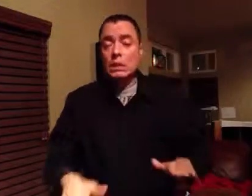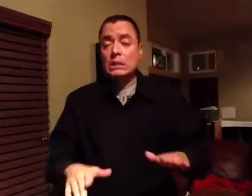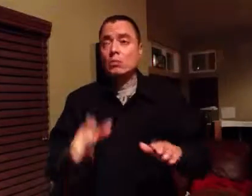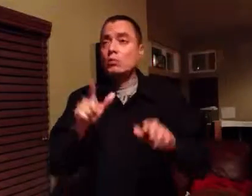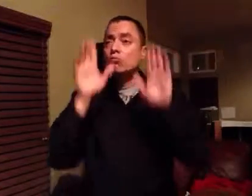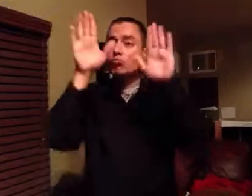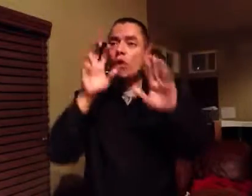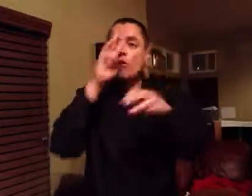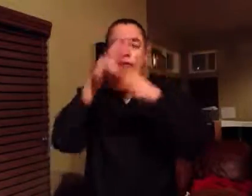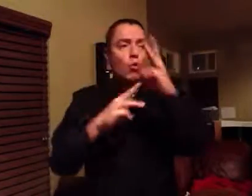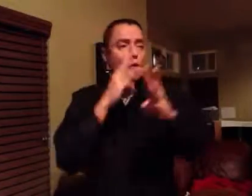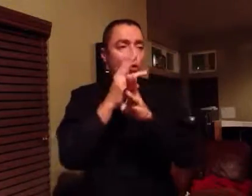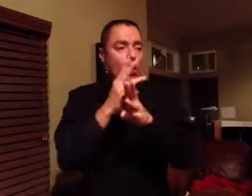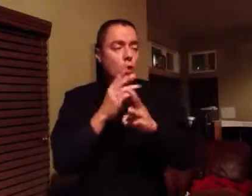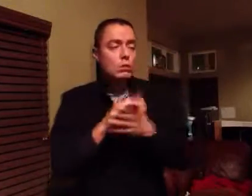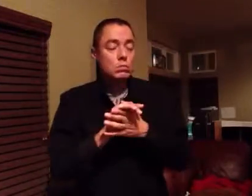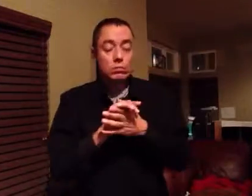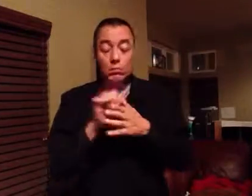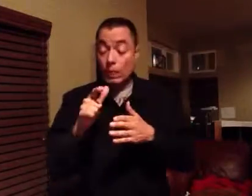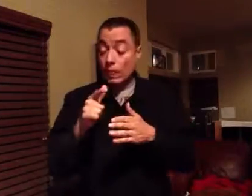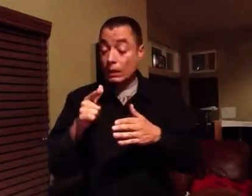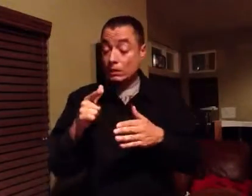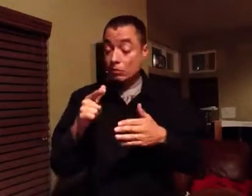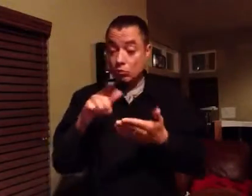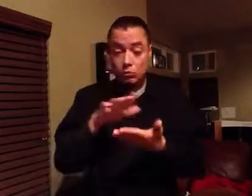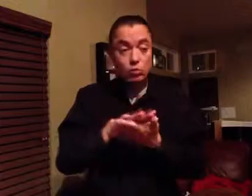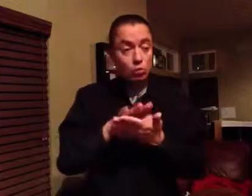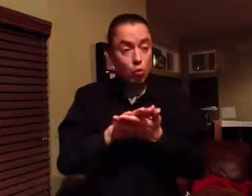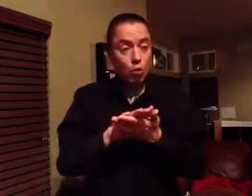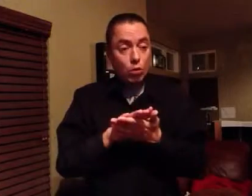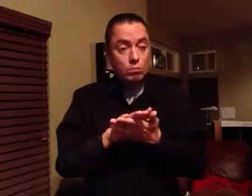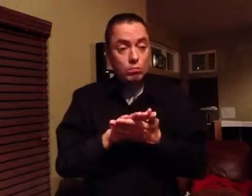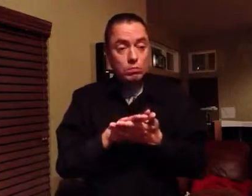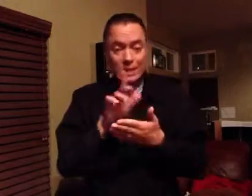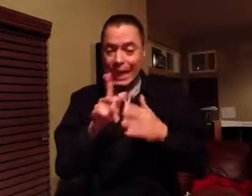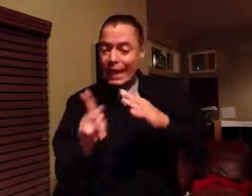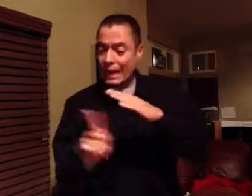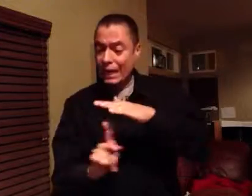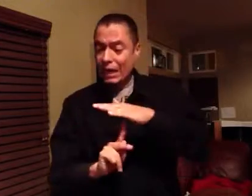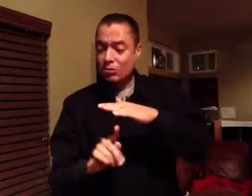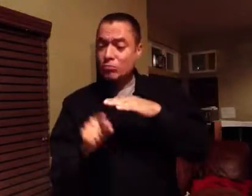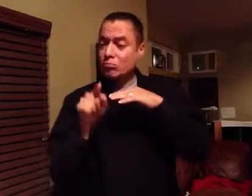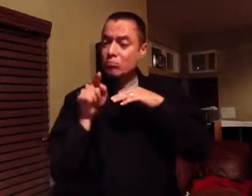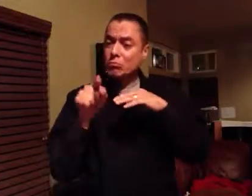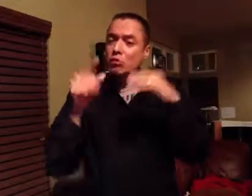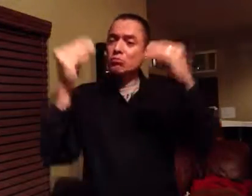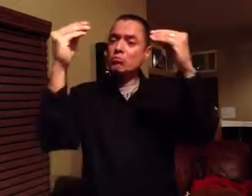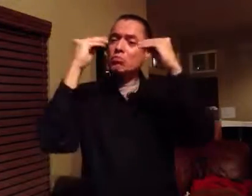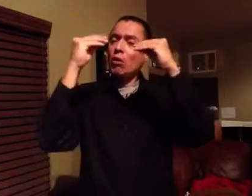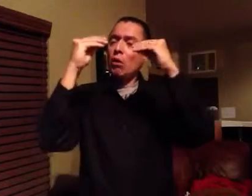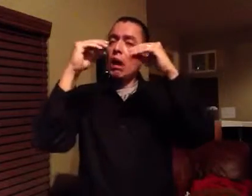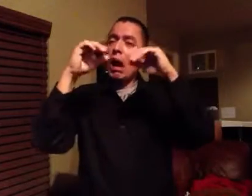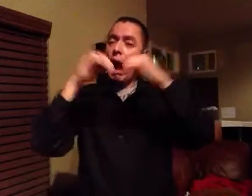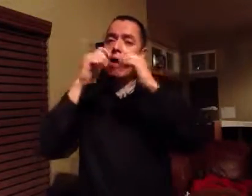At school, even in kindergarten, you teach us how to behave in the world. You teach us